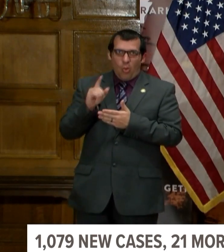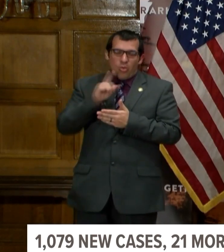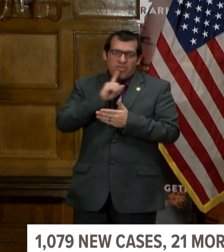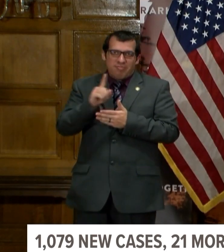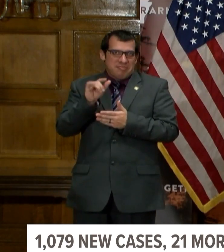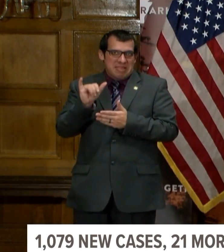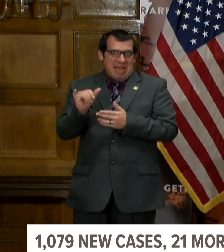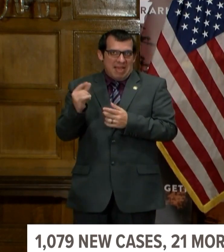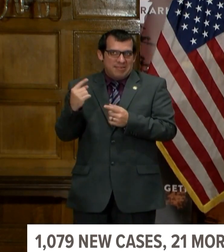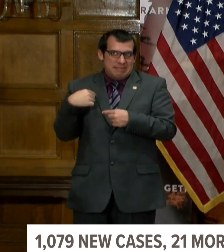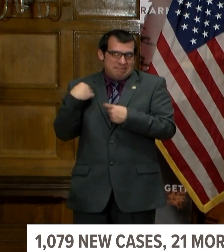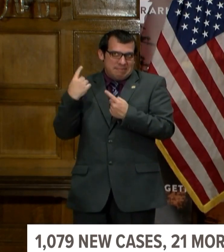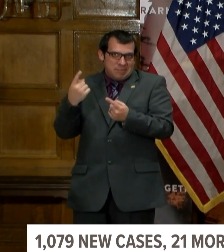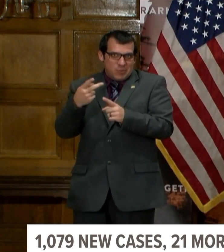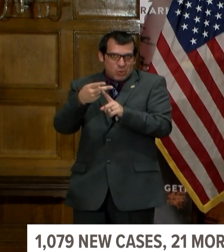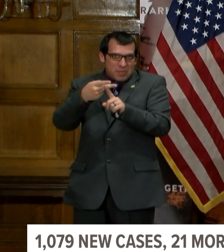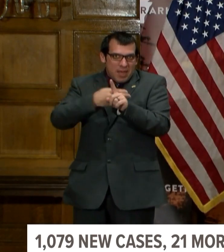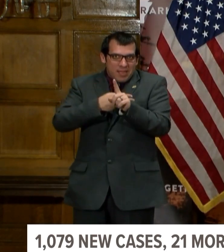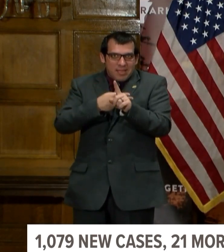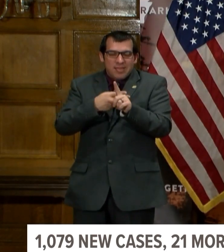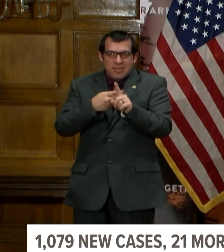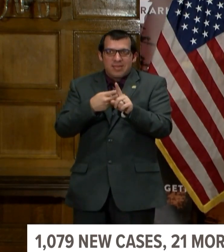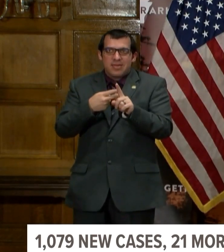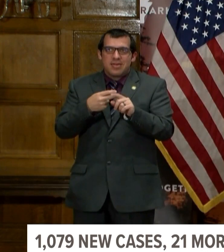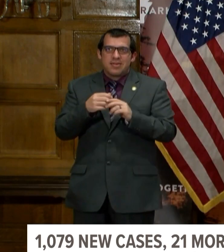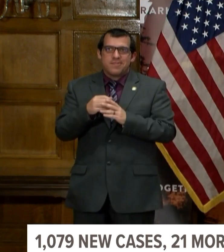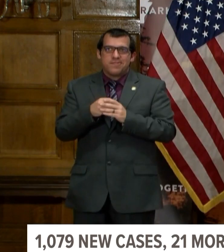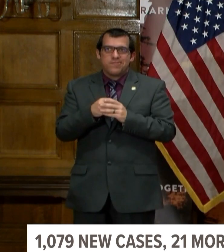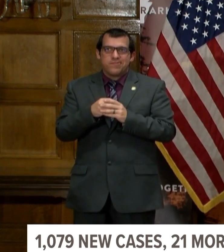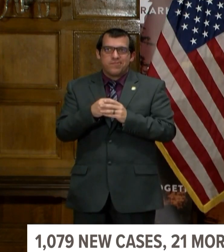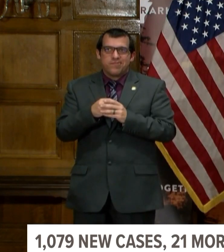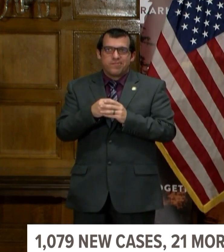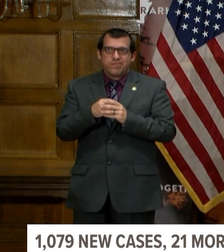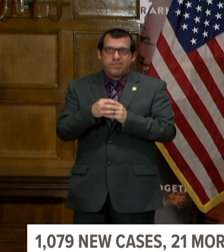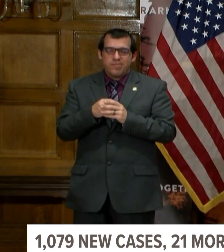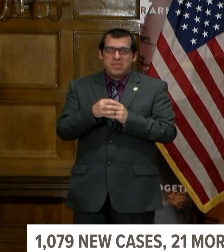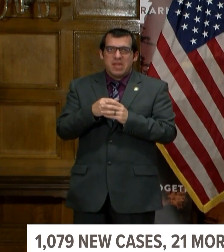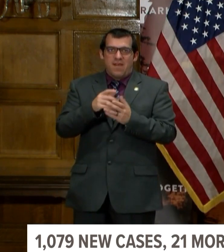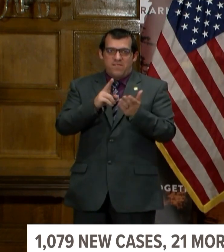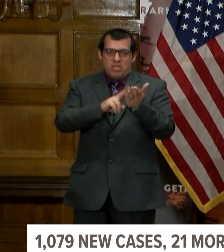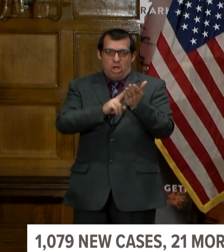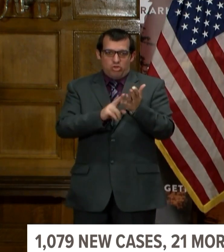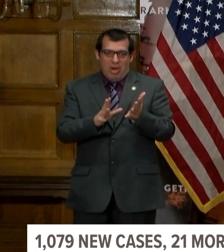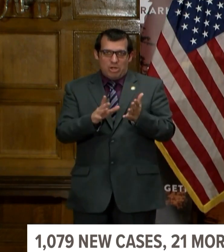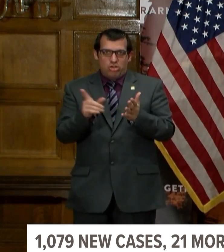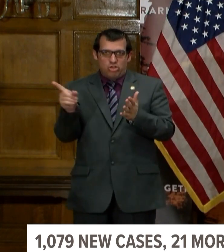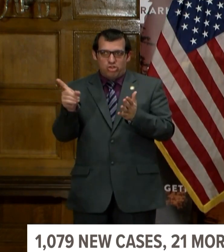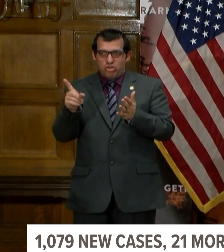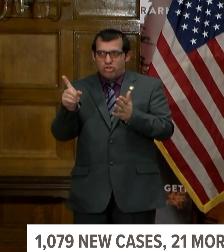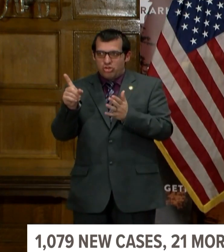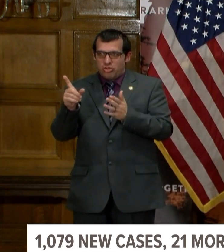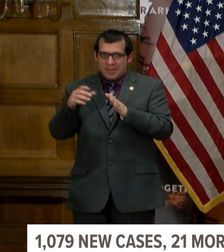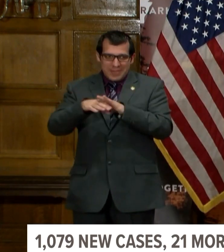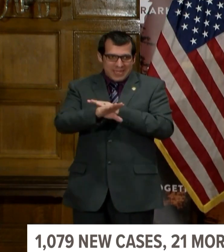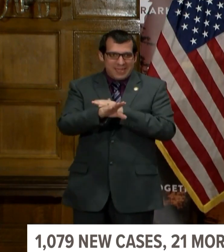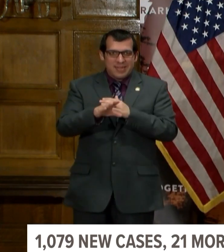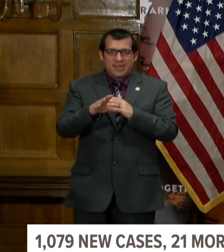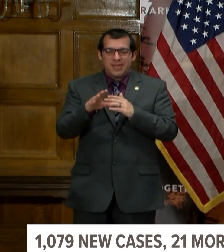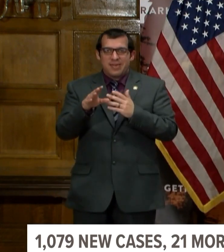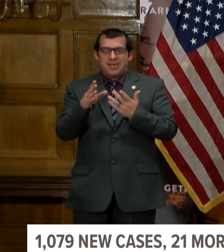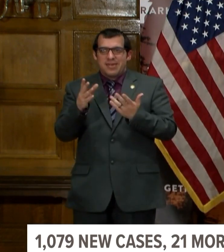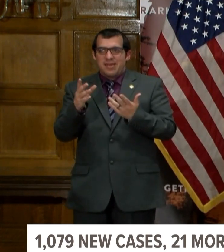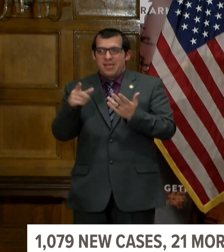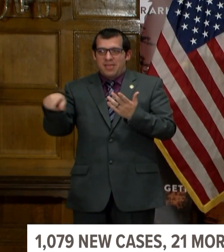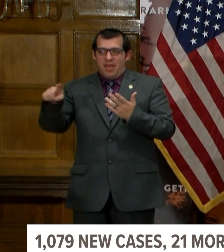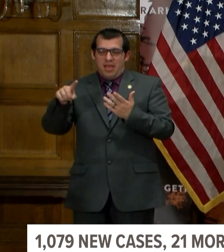last probably 2 months, where you have contractors coming in offering dollars